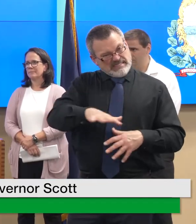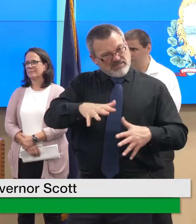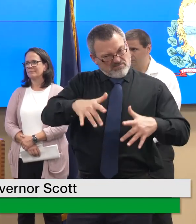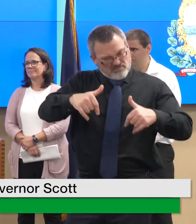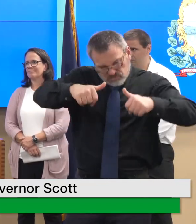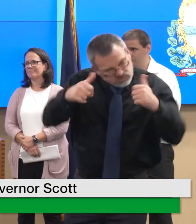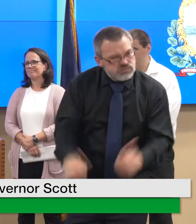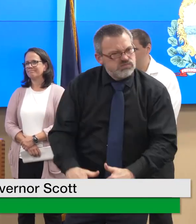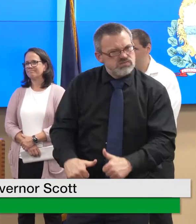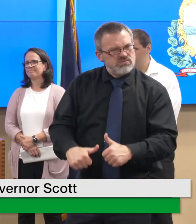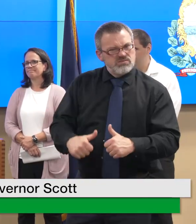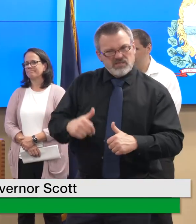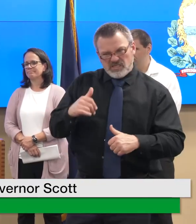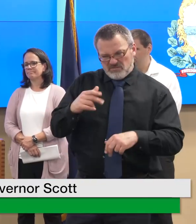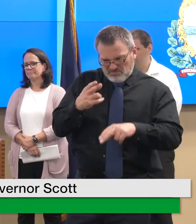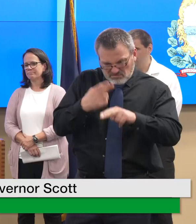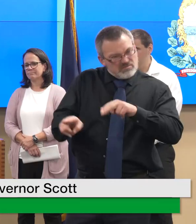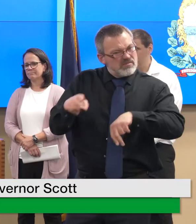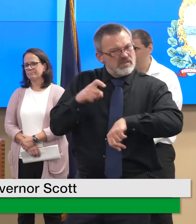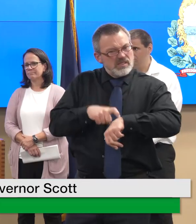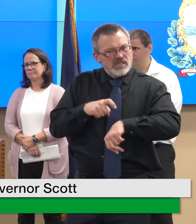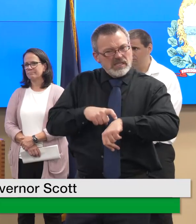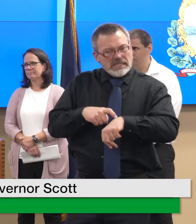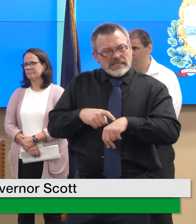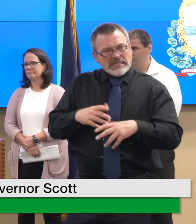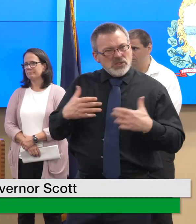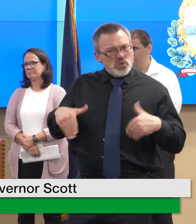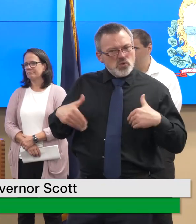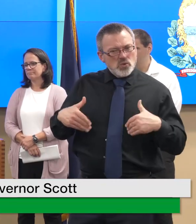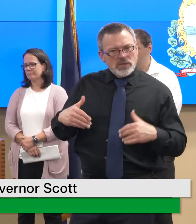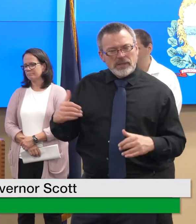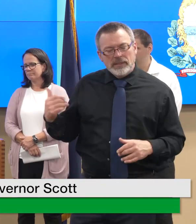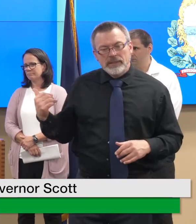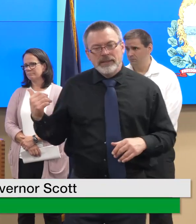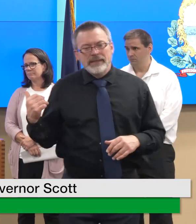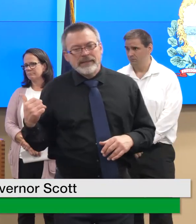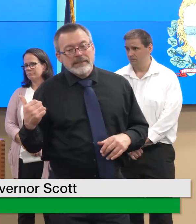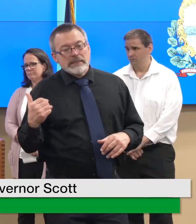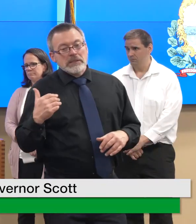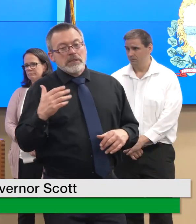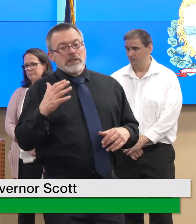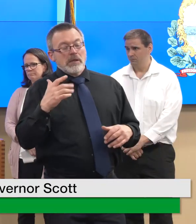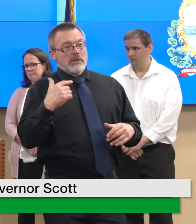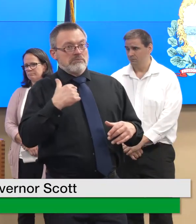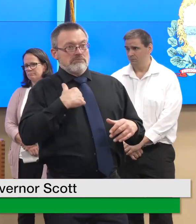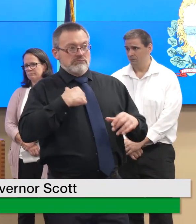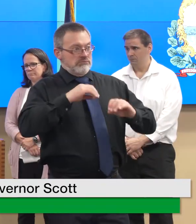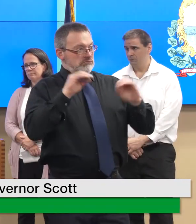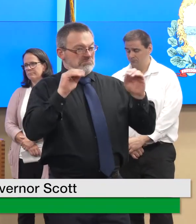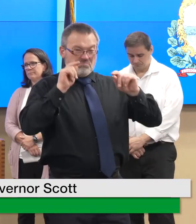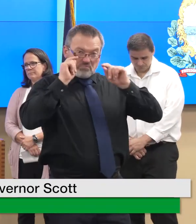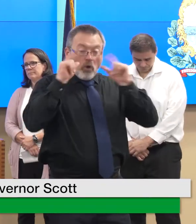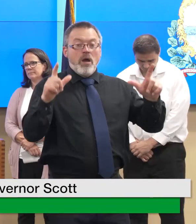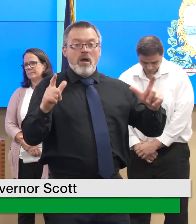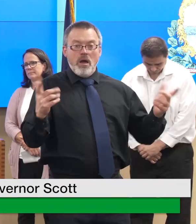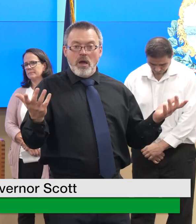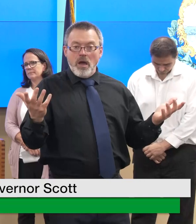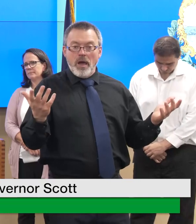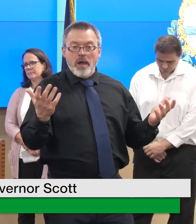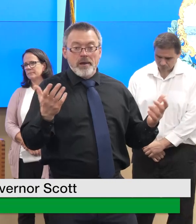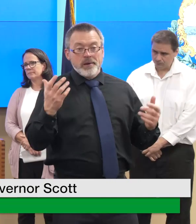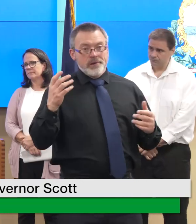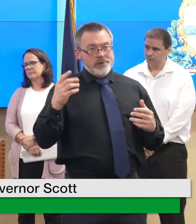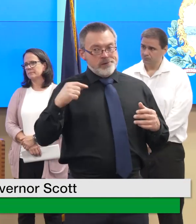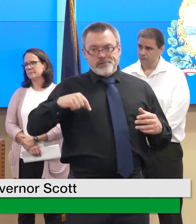No, I in some respects, no. I mean, I think like a lot of us, when we had